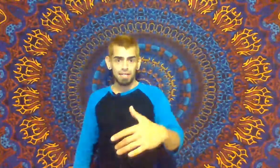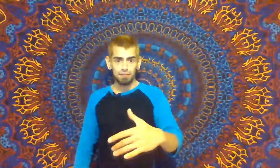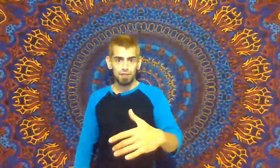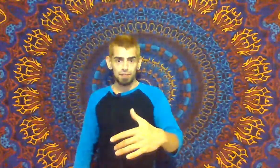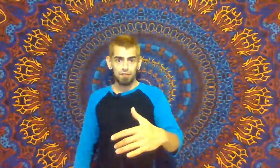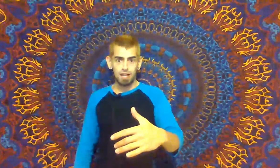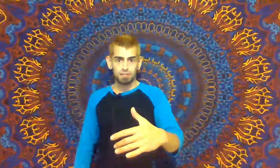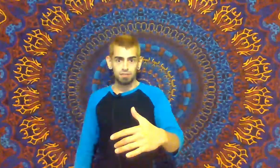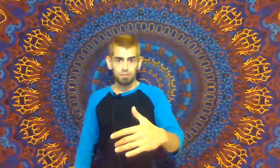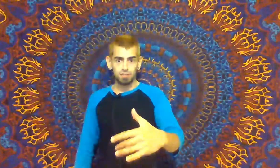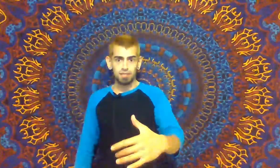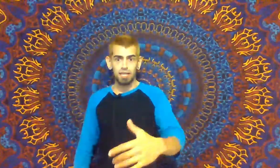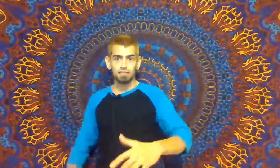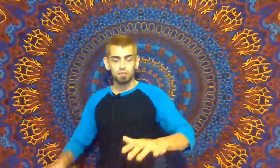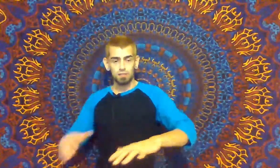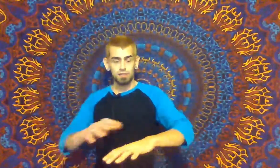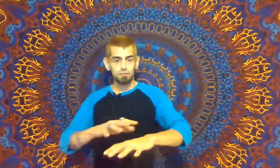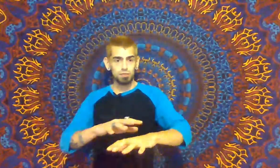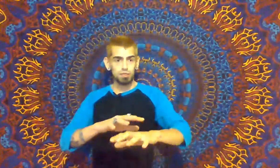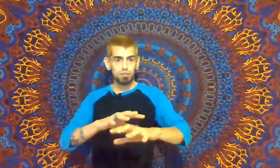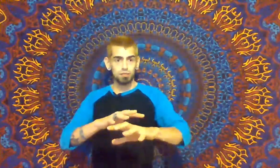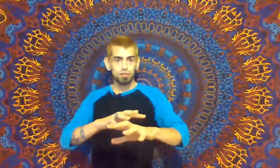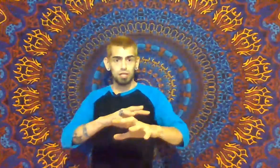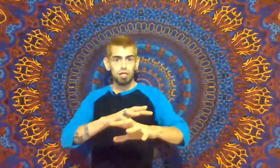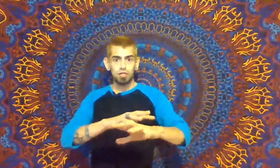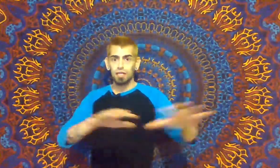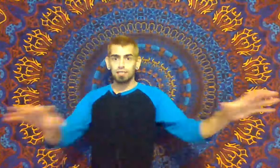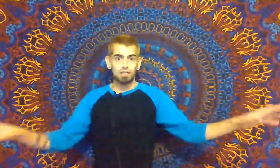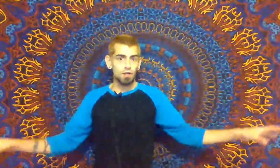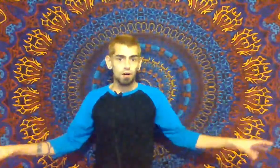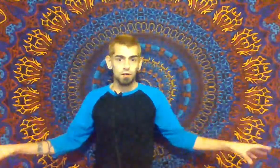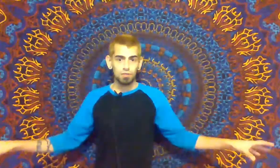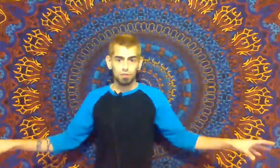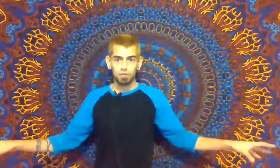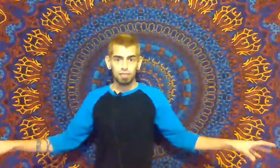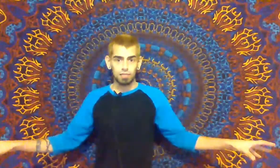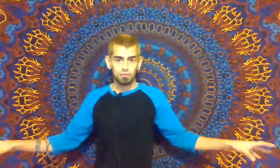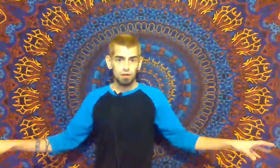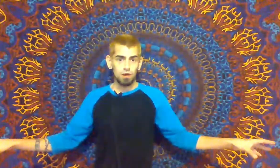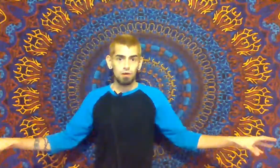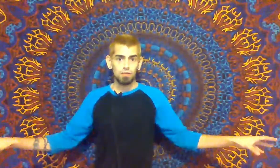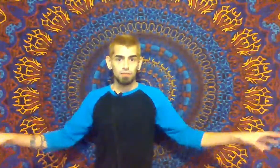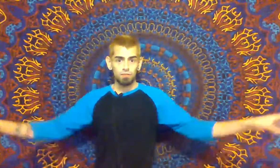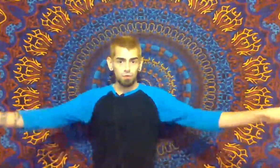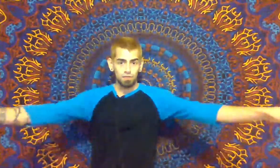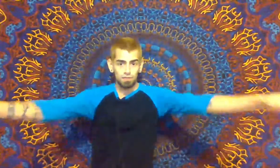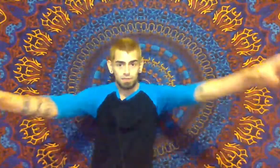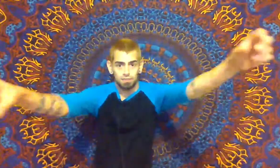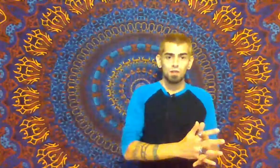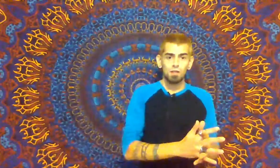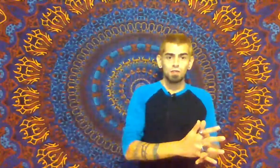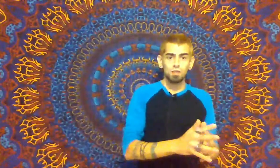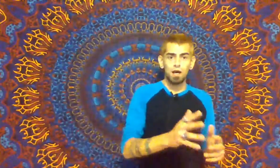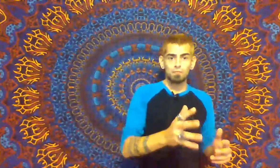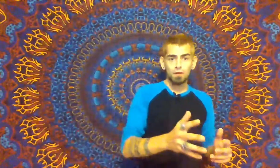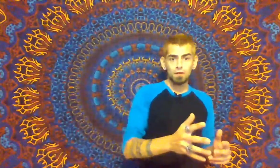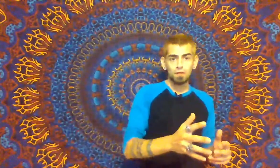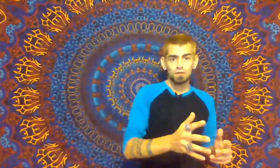activate the factory once again so that the machines will just cut down all the trees throughout all of the forest. So now Murdo goes to